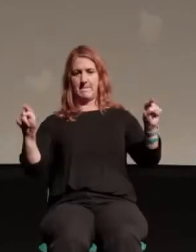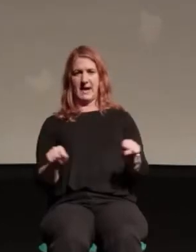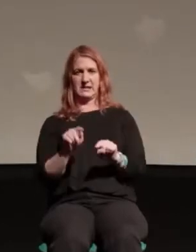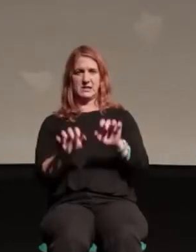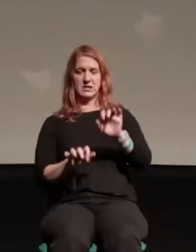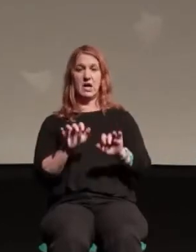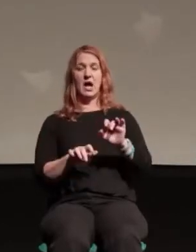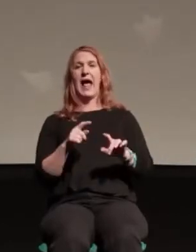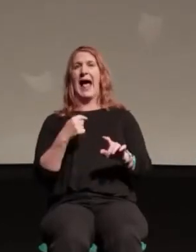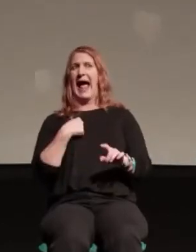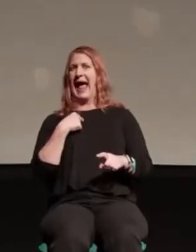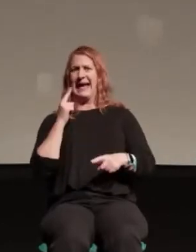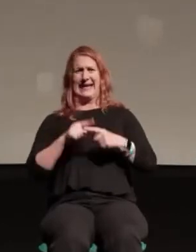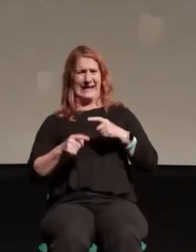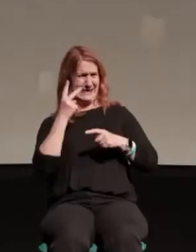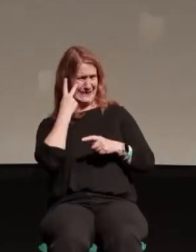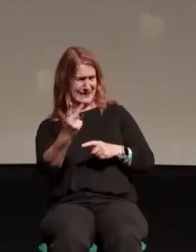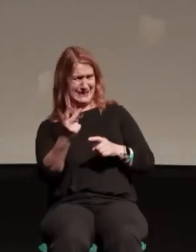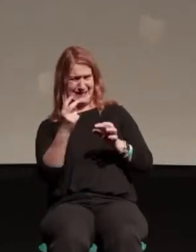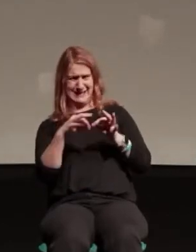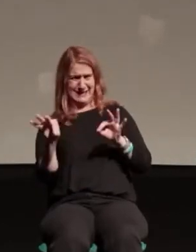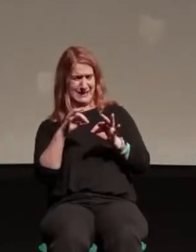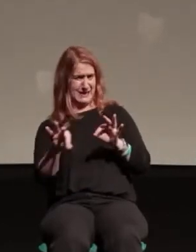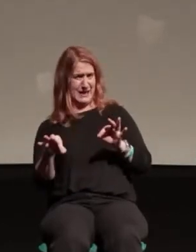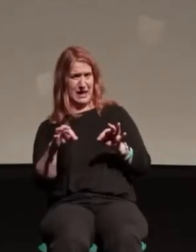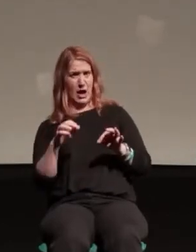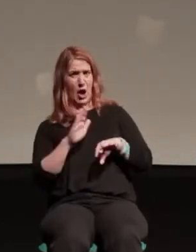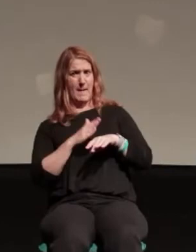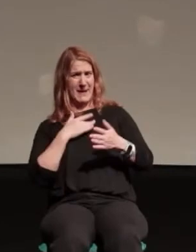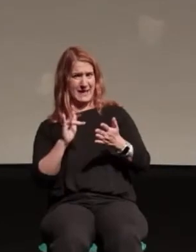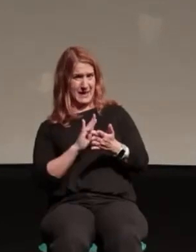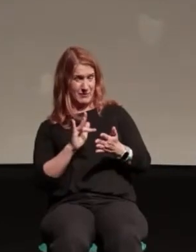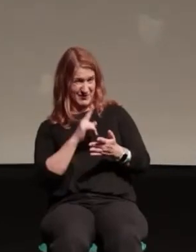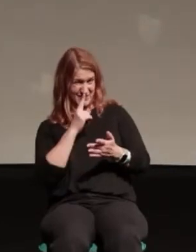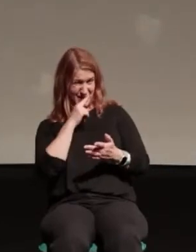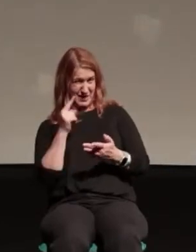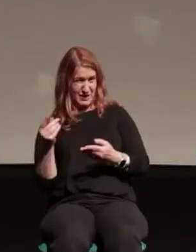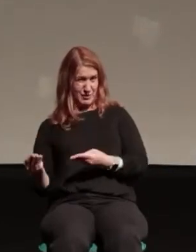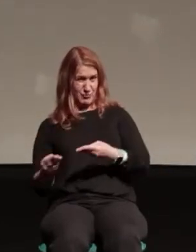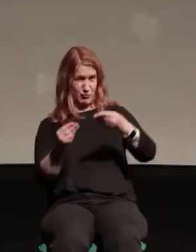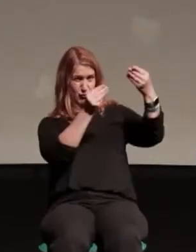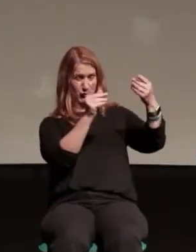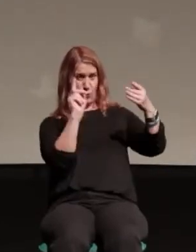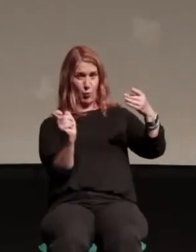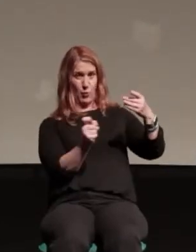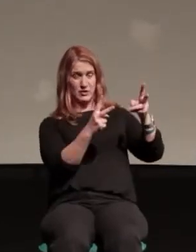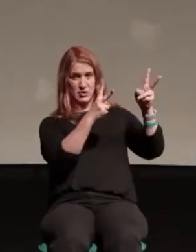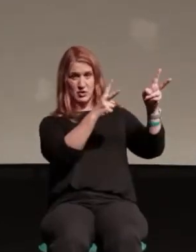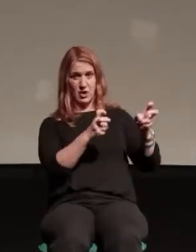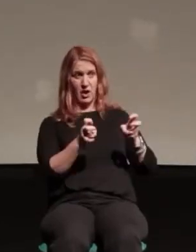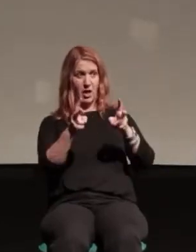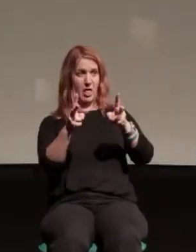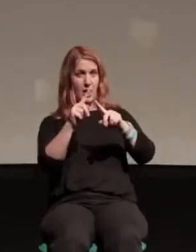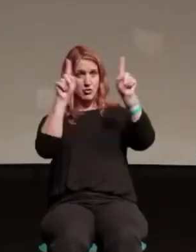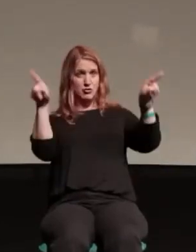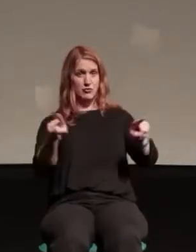I actually cannot see that on my tablet. So if you can move your questions, which I can see on the